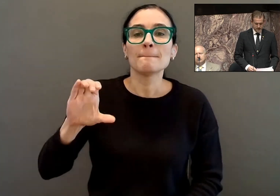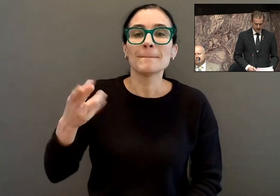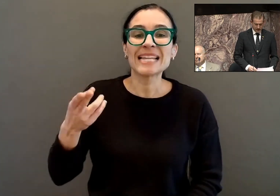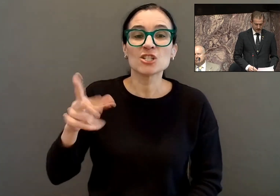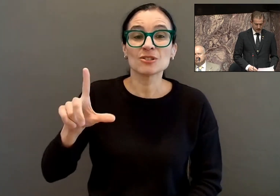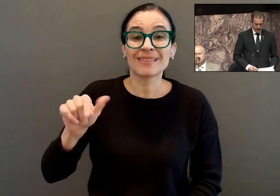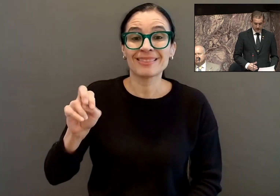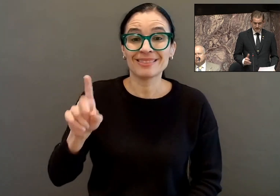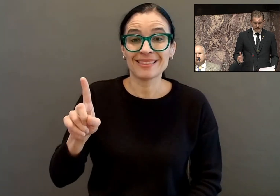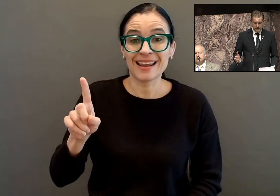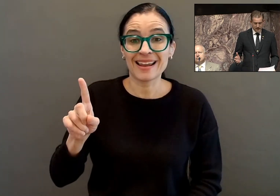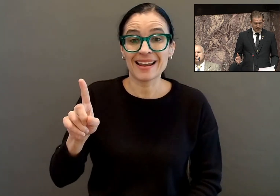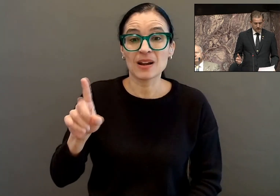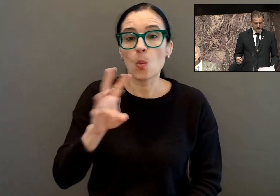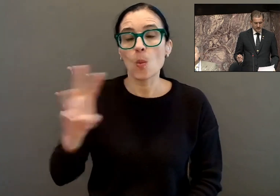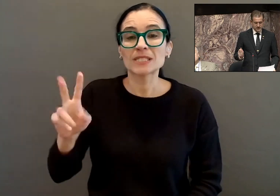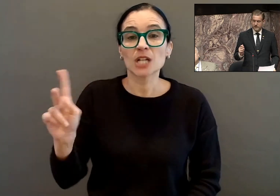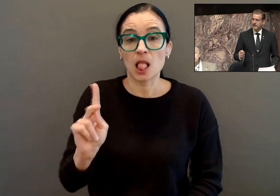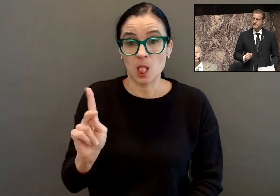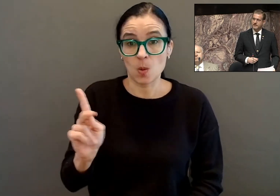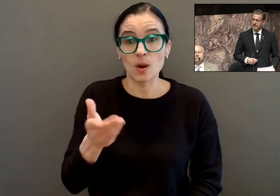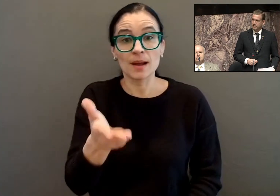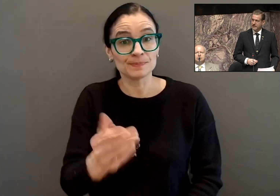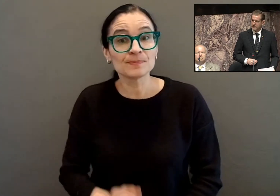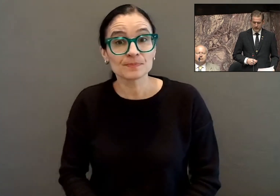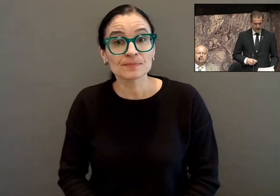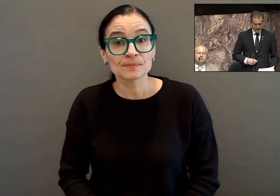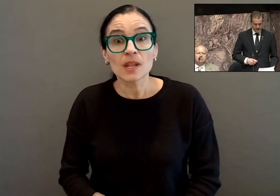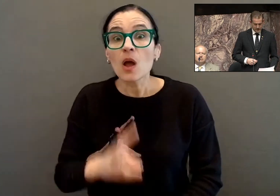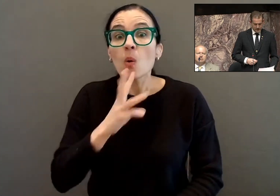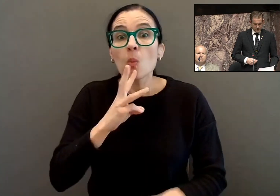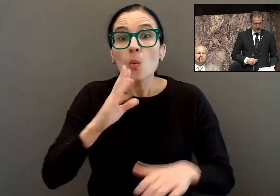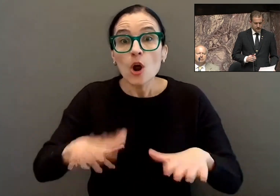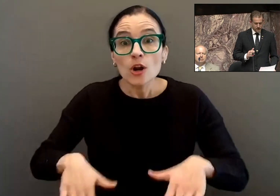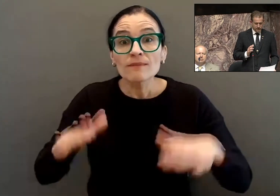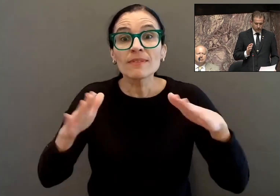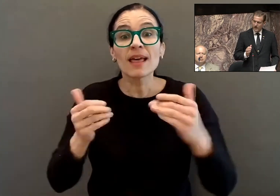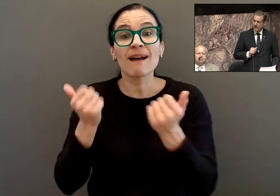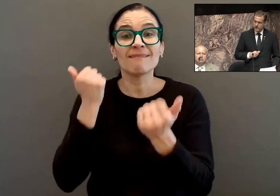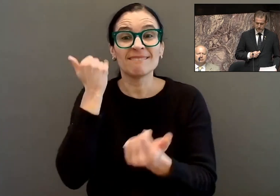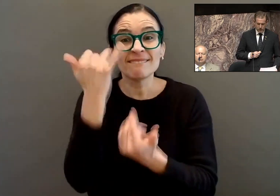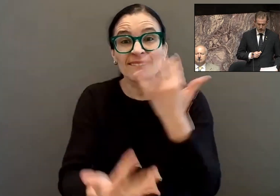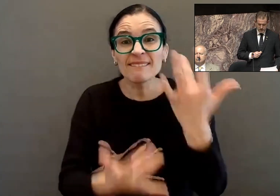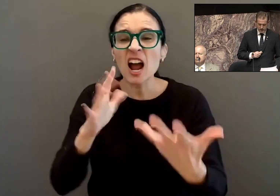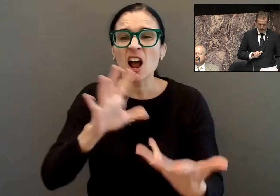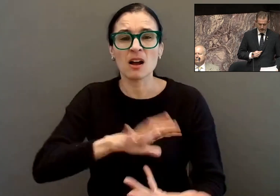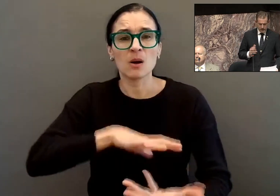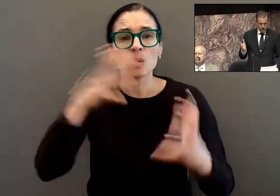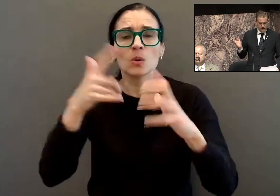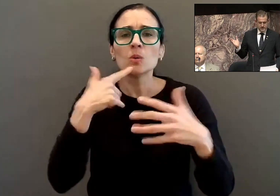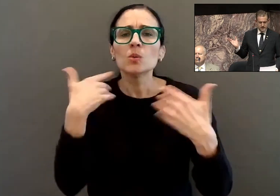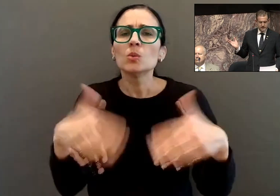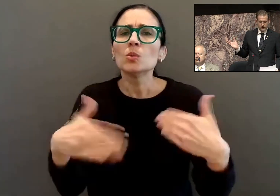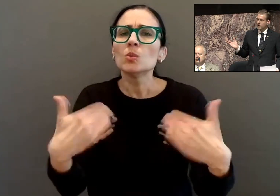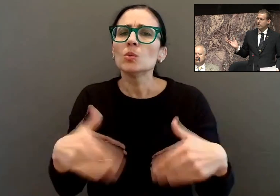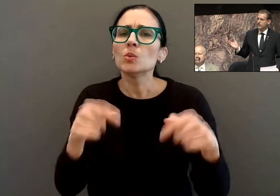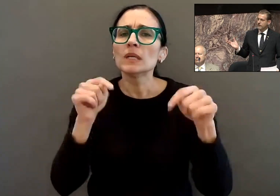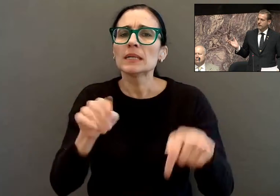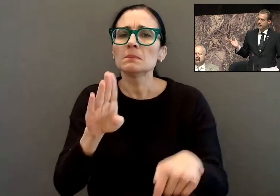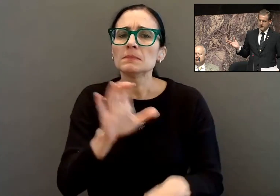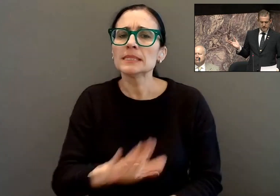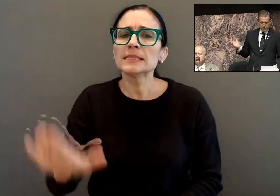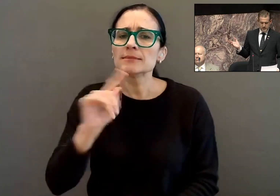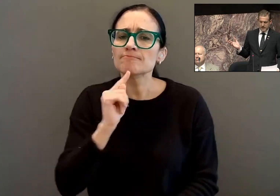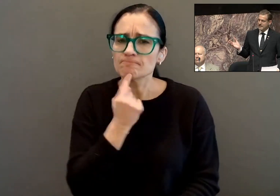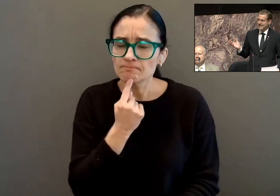in BC, and this NDP government has failed to deal with the impact. After 4 hours of questioning, we still don't know if